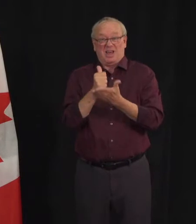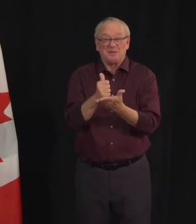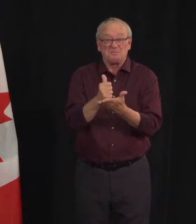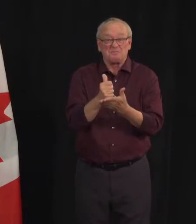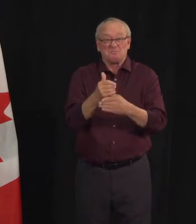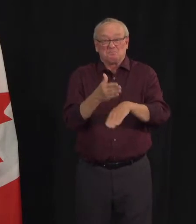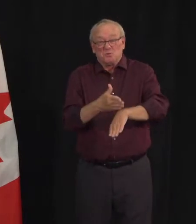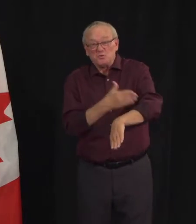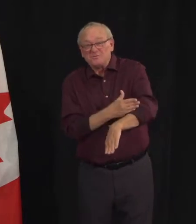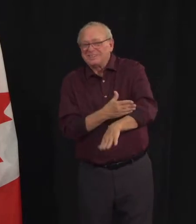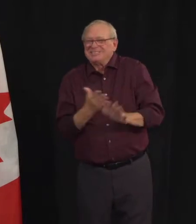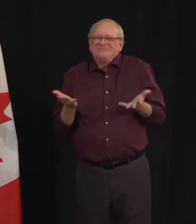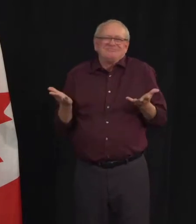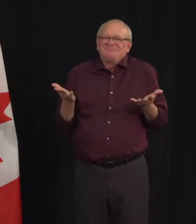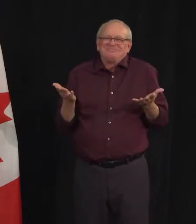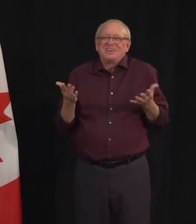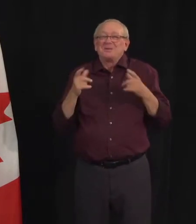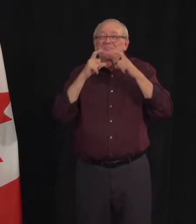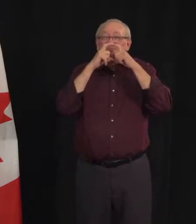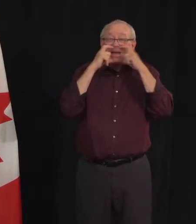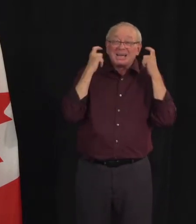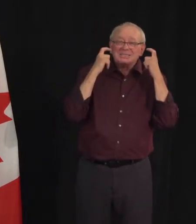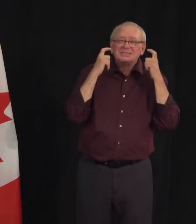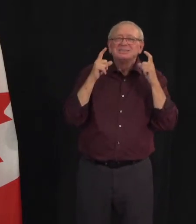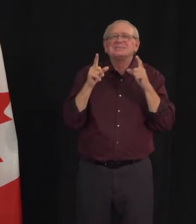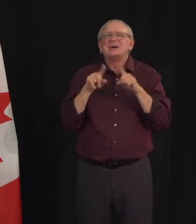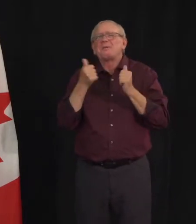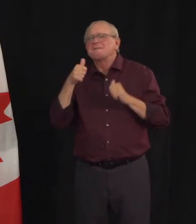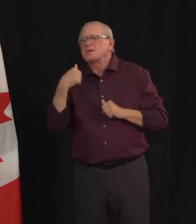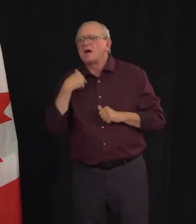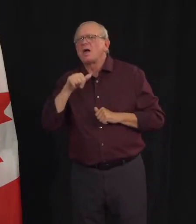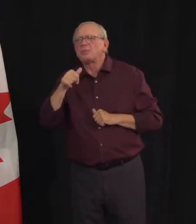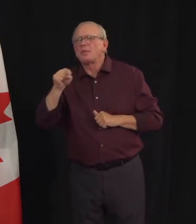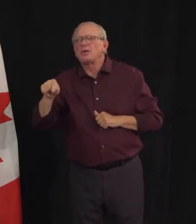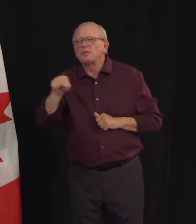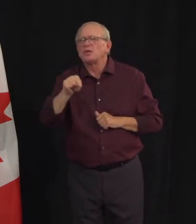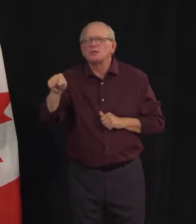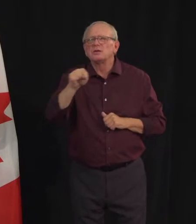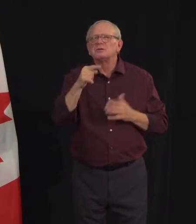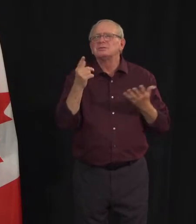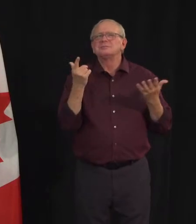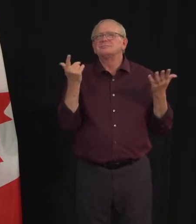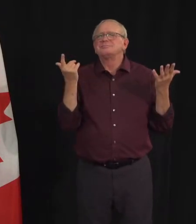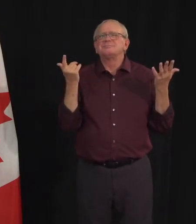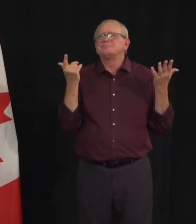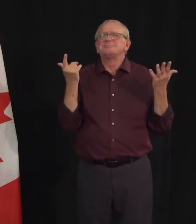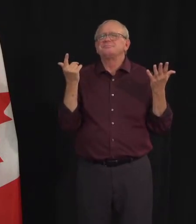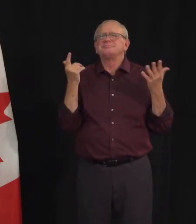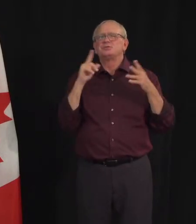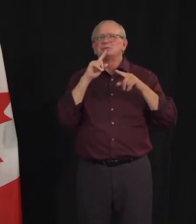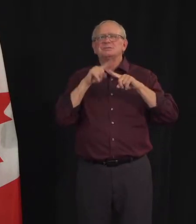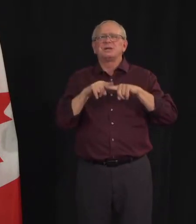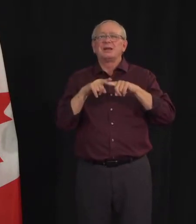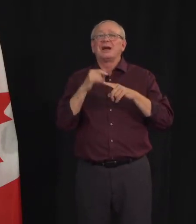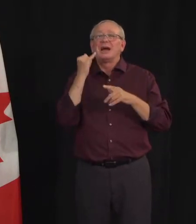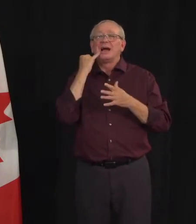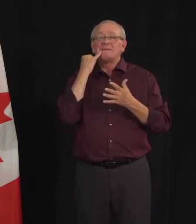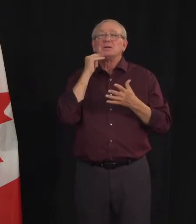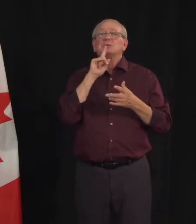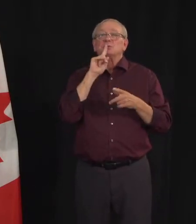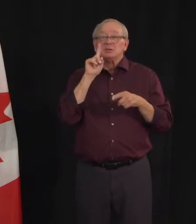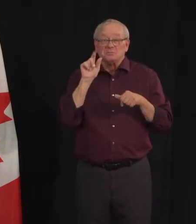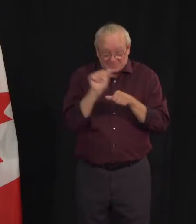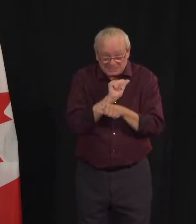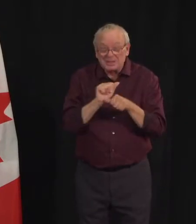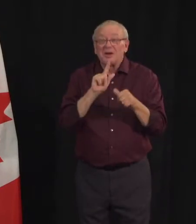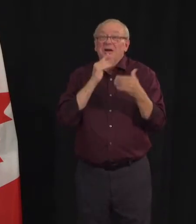at the same time, so it will be very difficult to say with any certainty whether the mask bylaw caused certain trends,